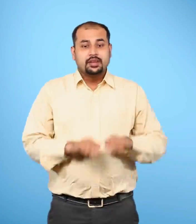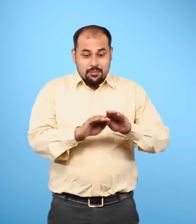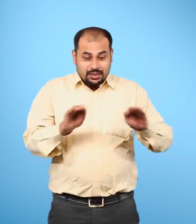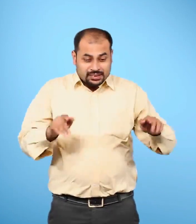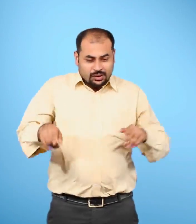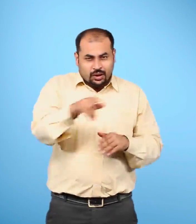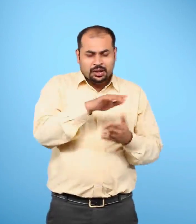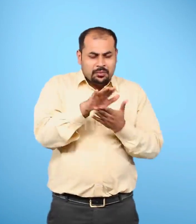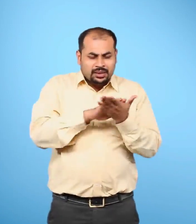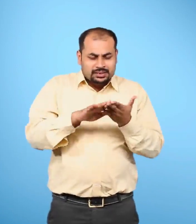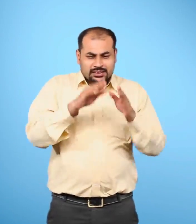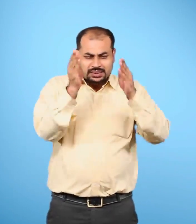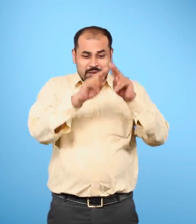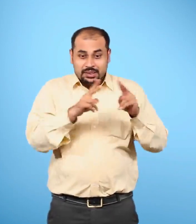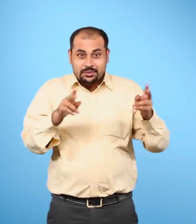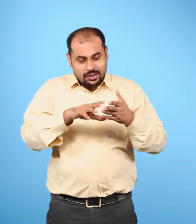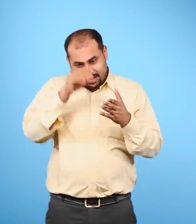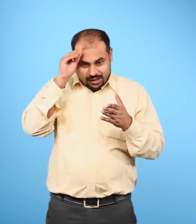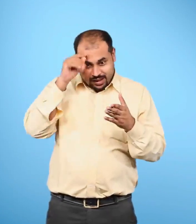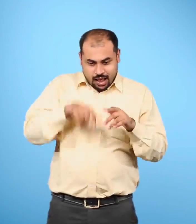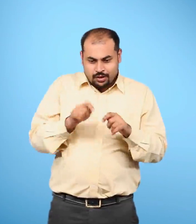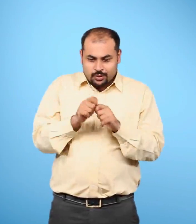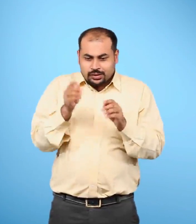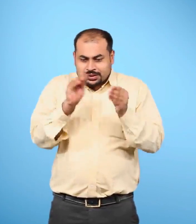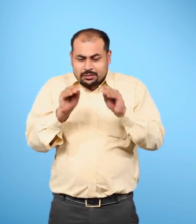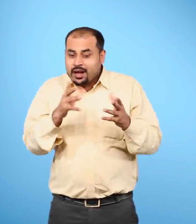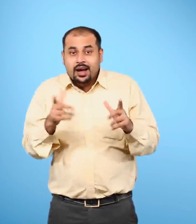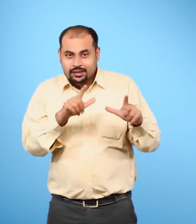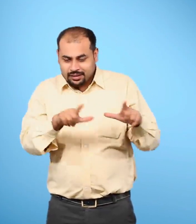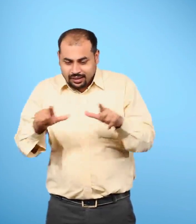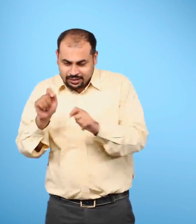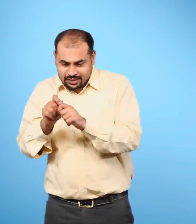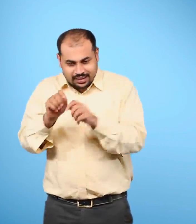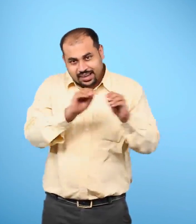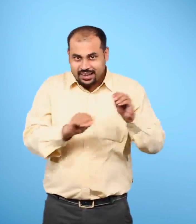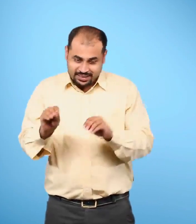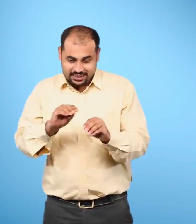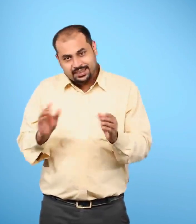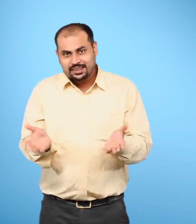Children must now be able to modify basic shapes to create different tiling shapes.